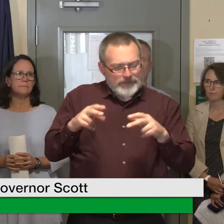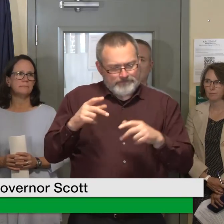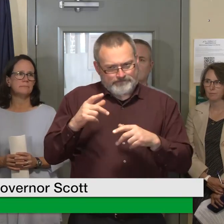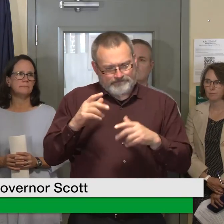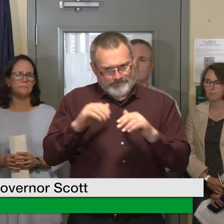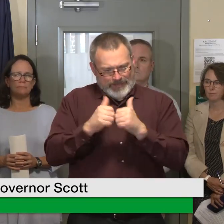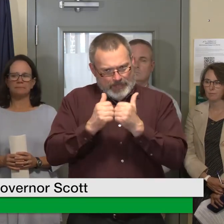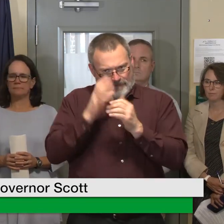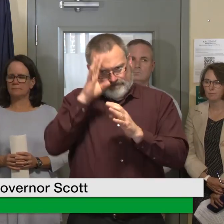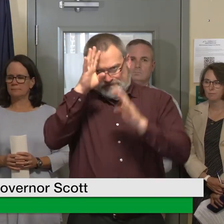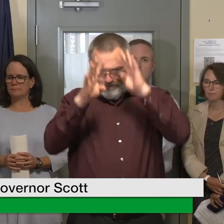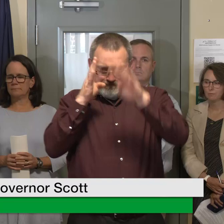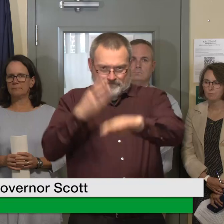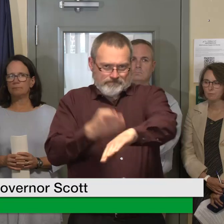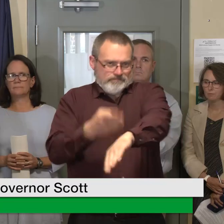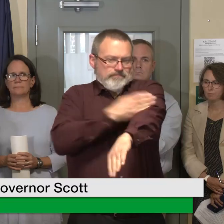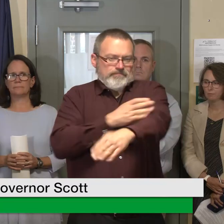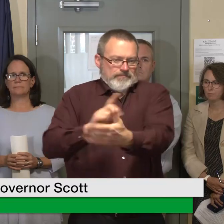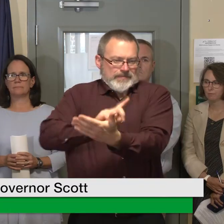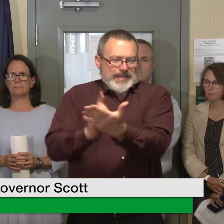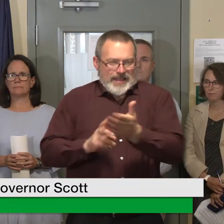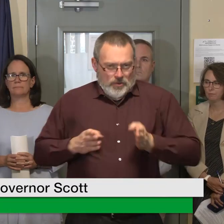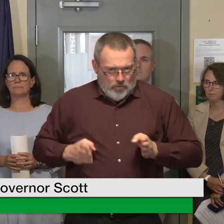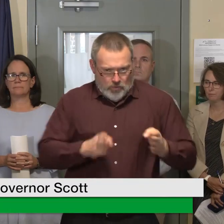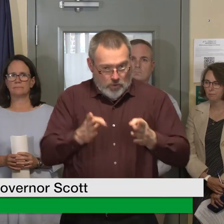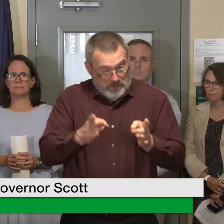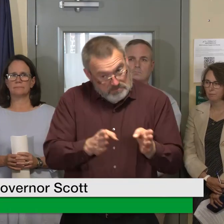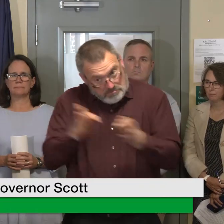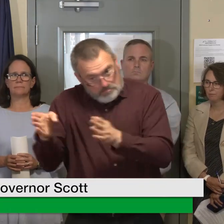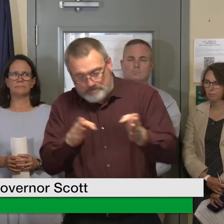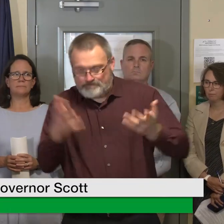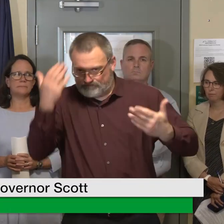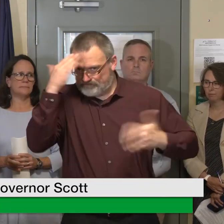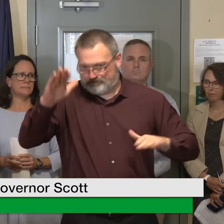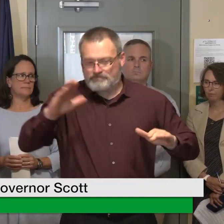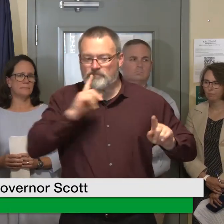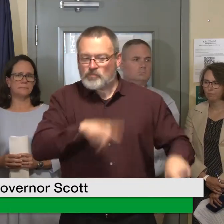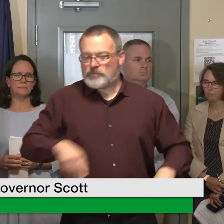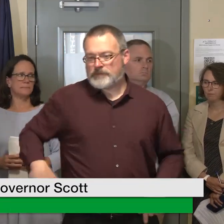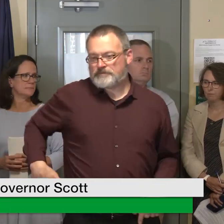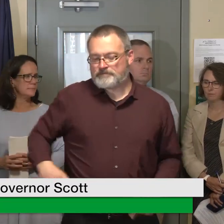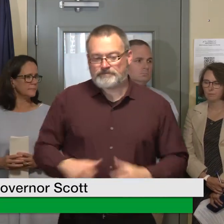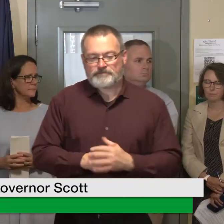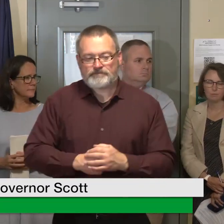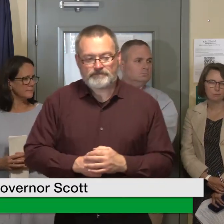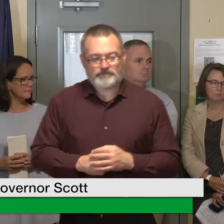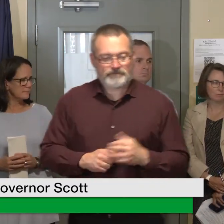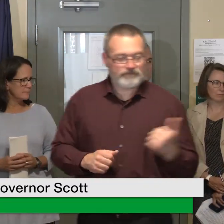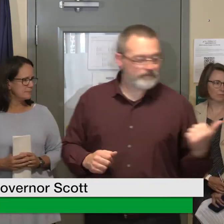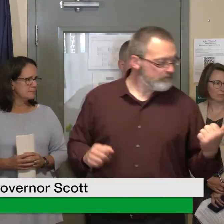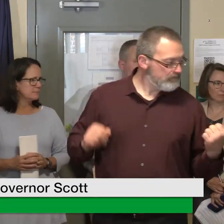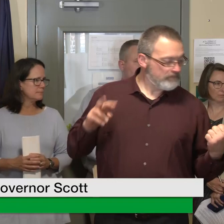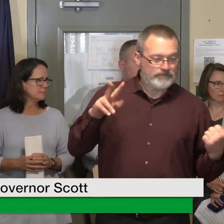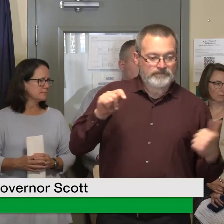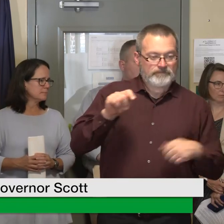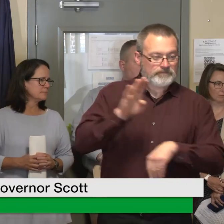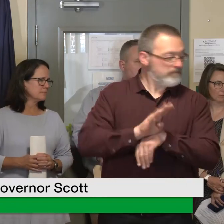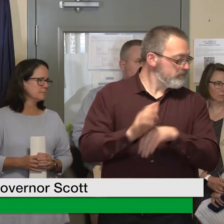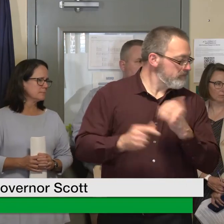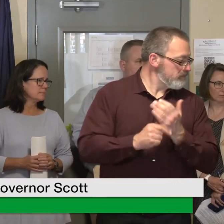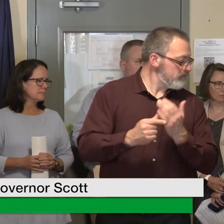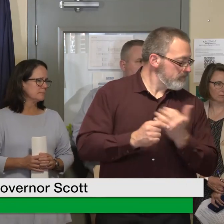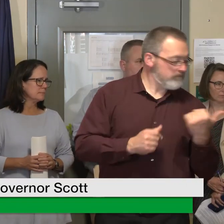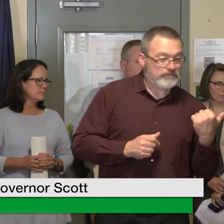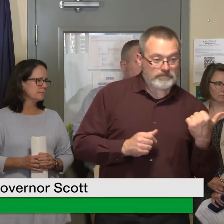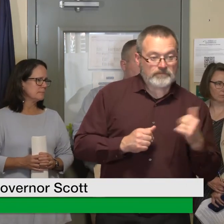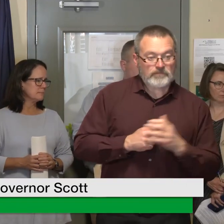Thank you. Was there any drawdown in any of